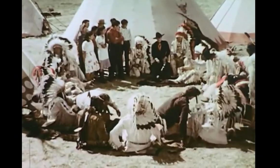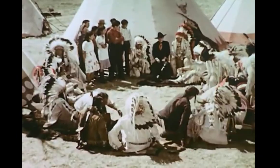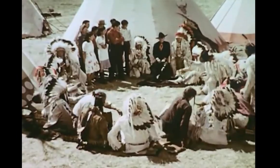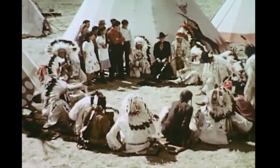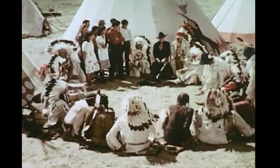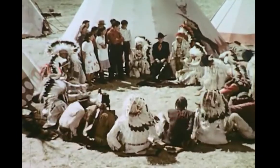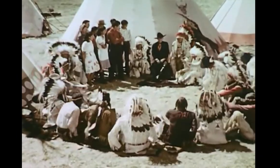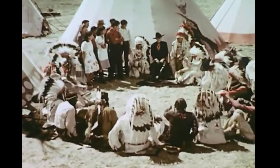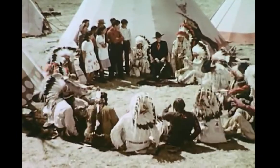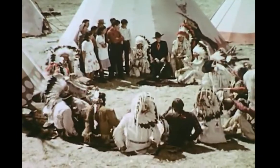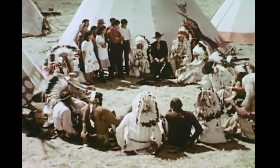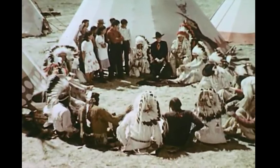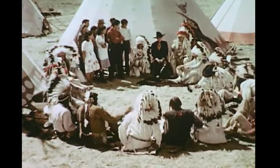Good. Broken.